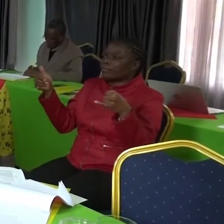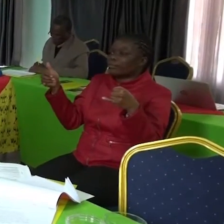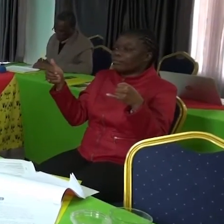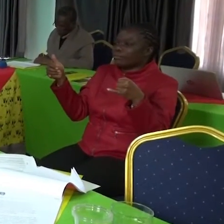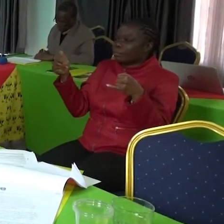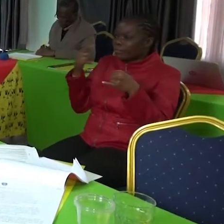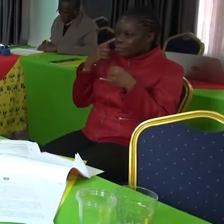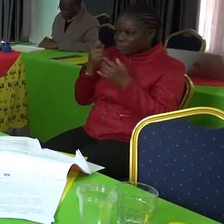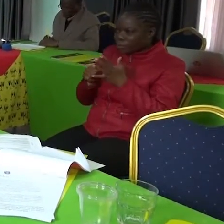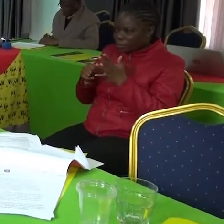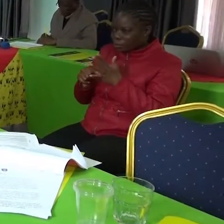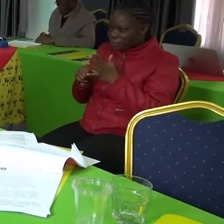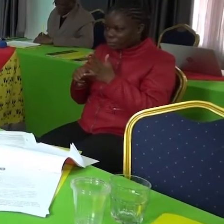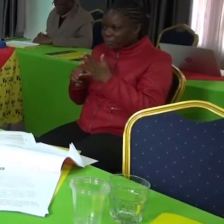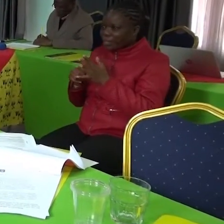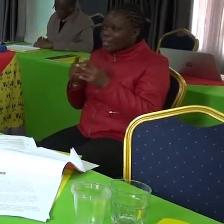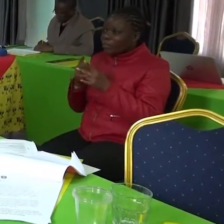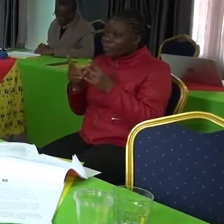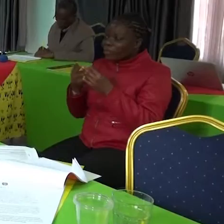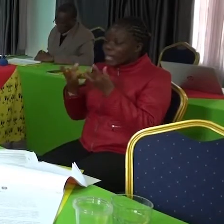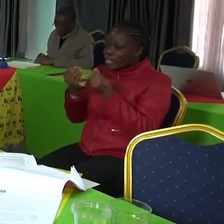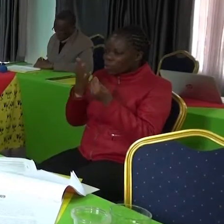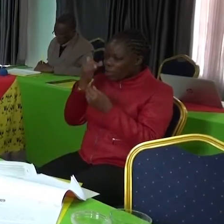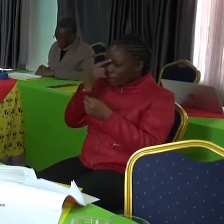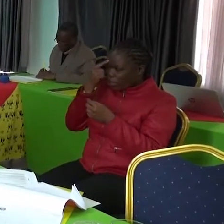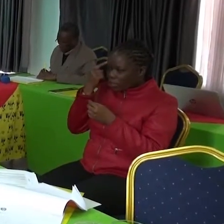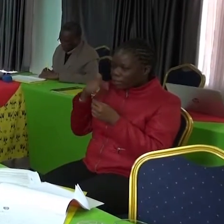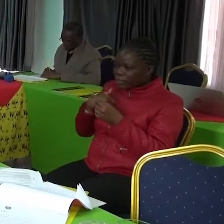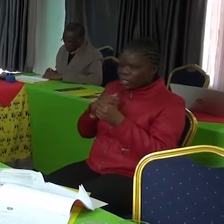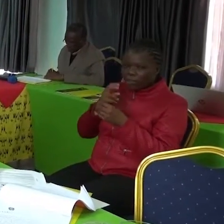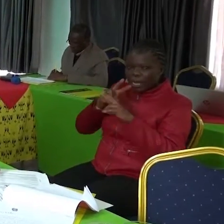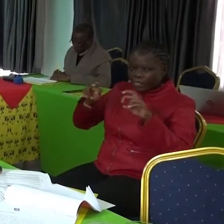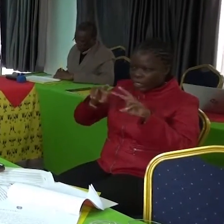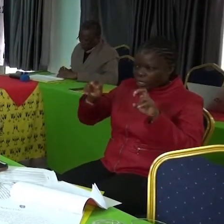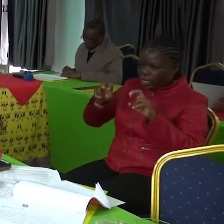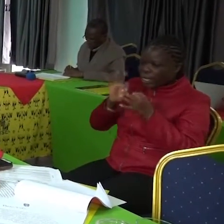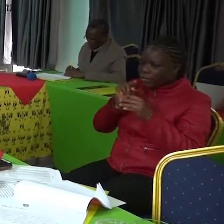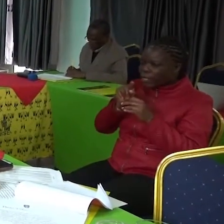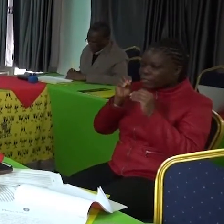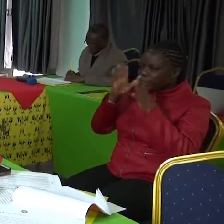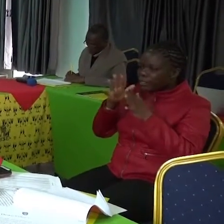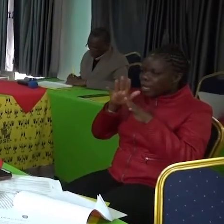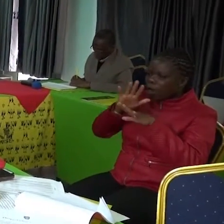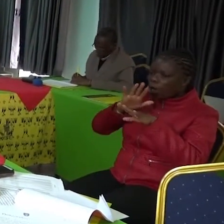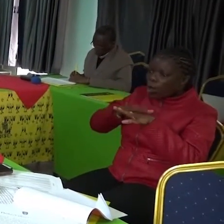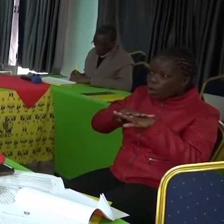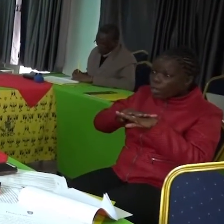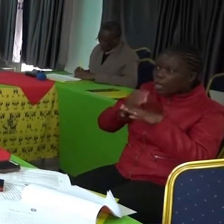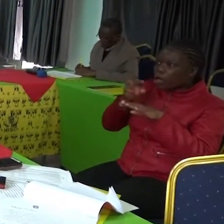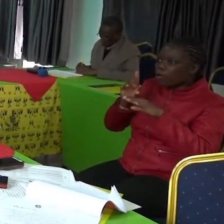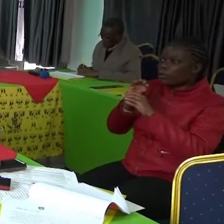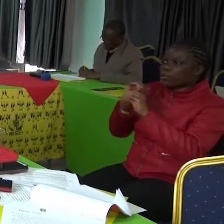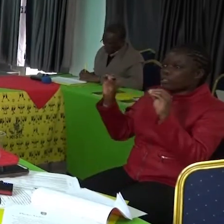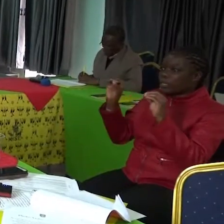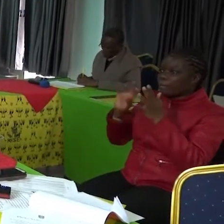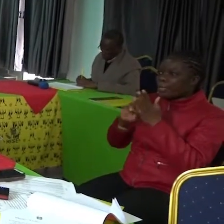it is very easy, because I will simply check, did this teacher log in at all or not? I don't